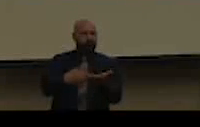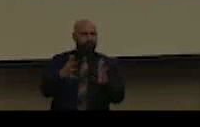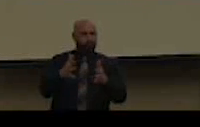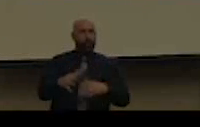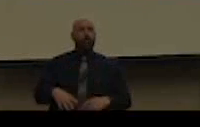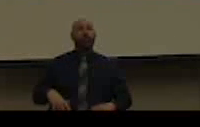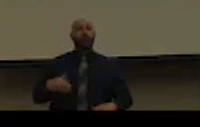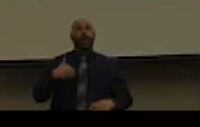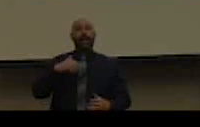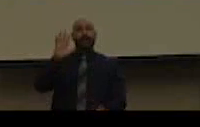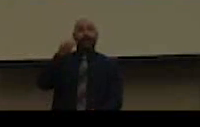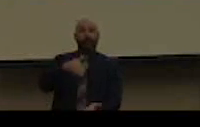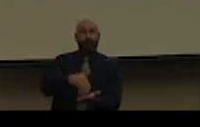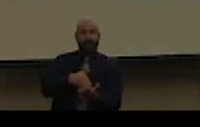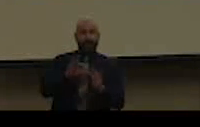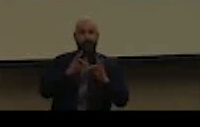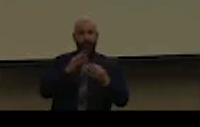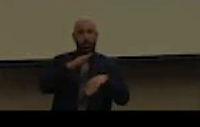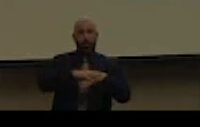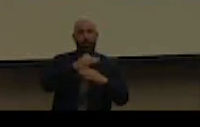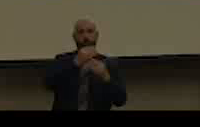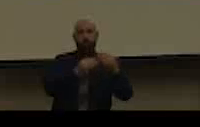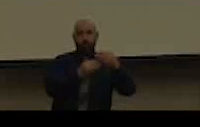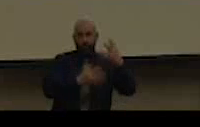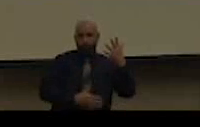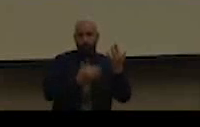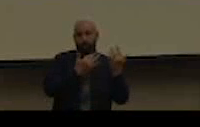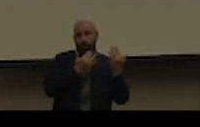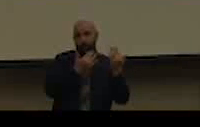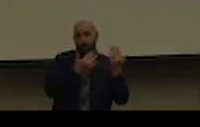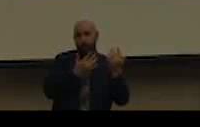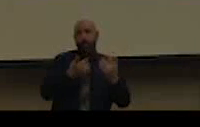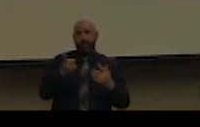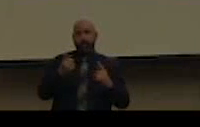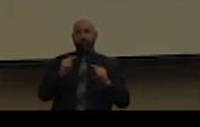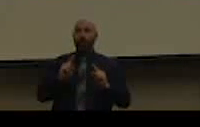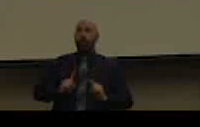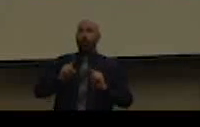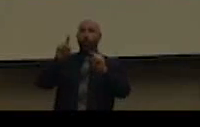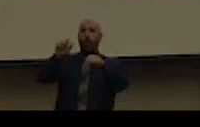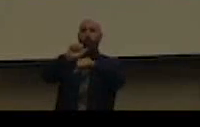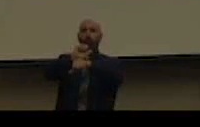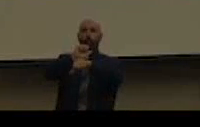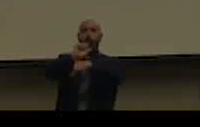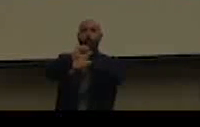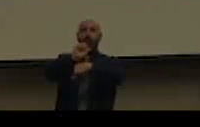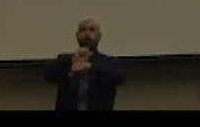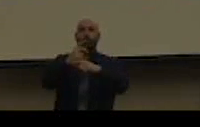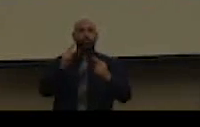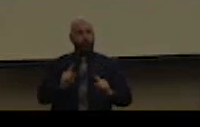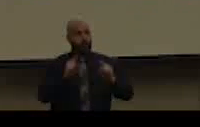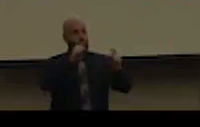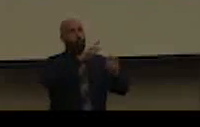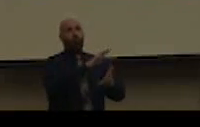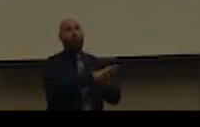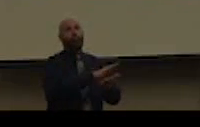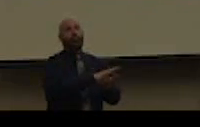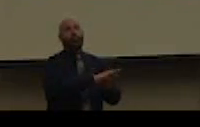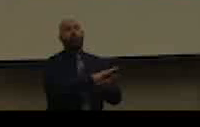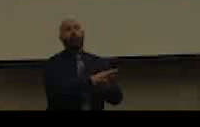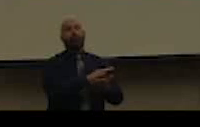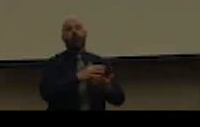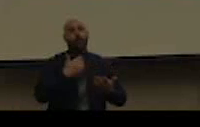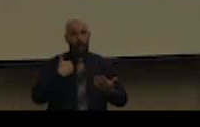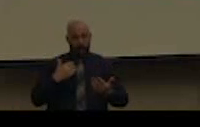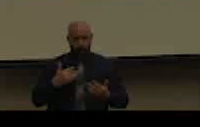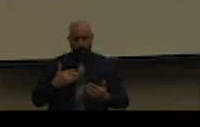This means these are families who are trying to go to work, trying to go to school, have small children, have jumped through